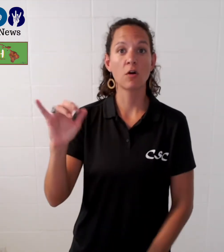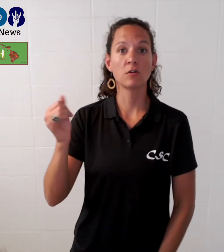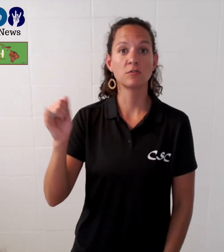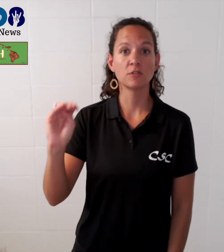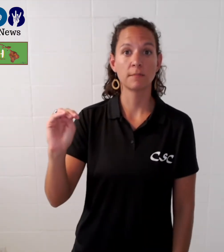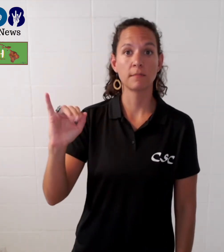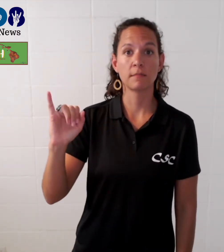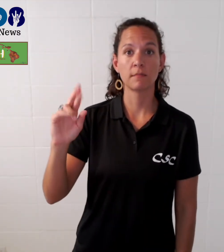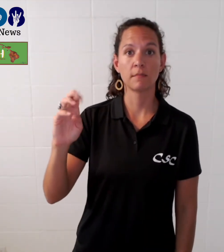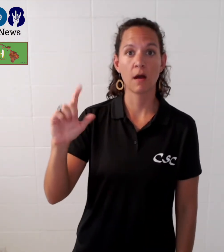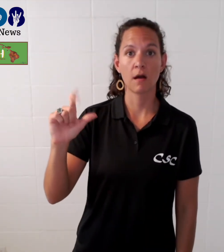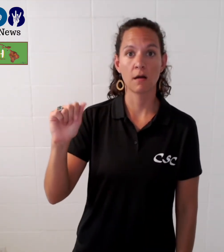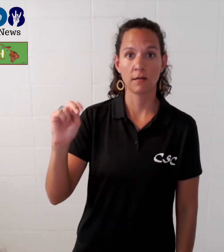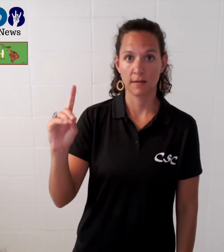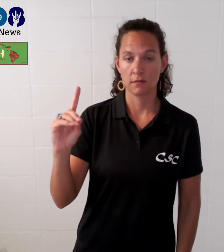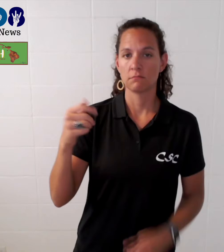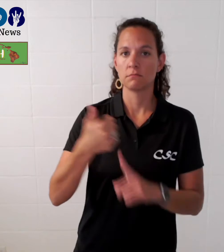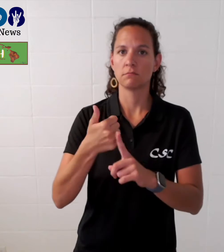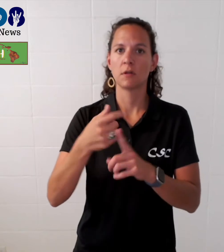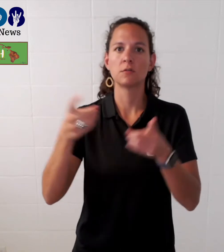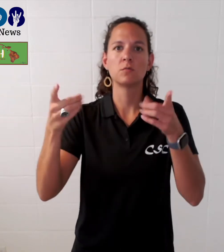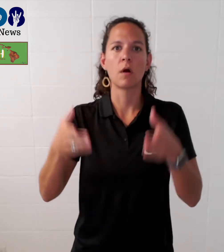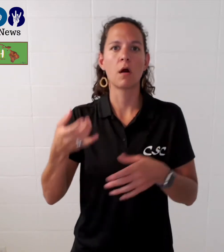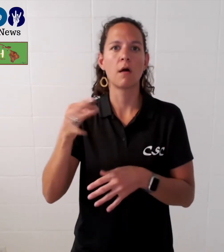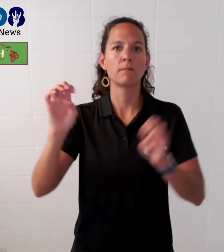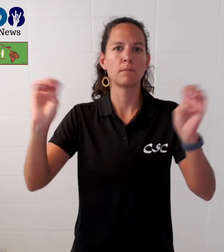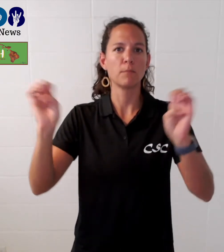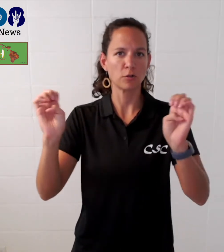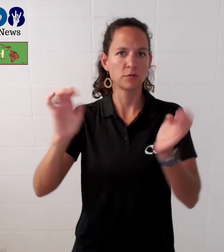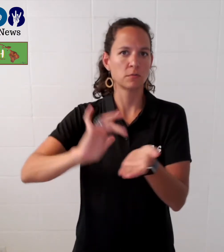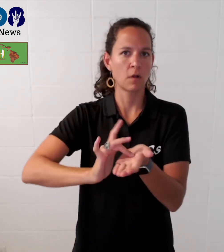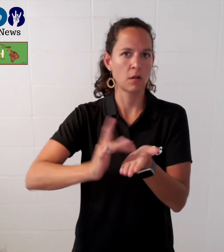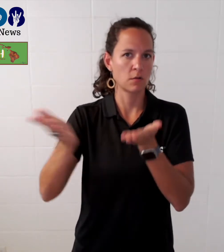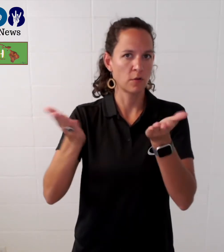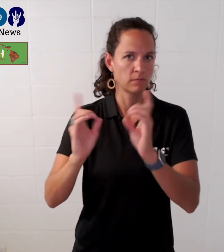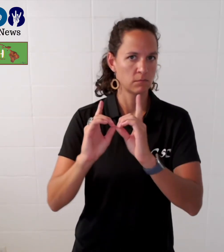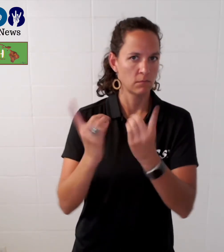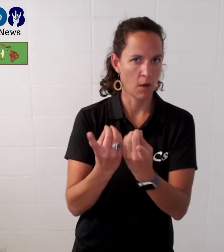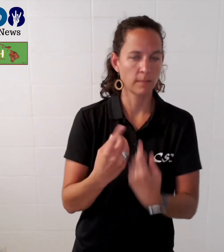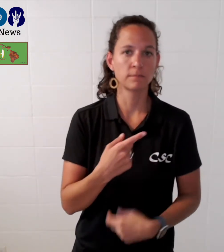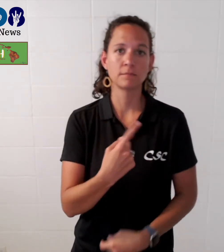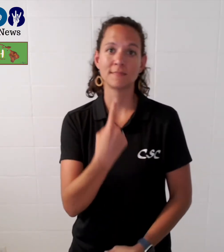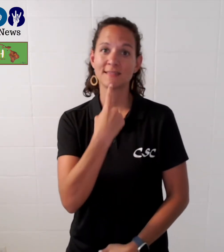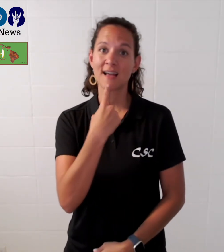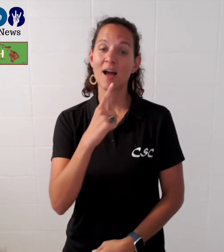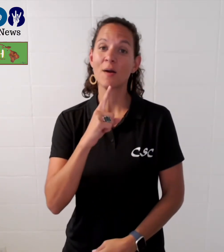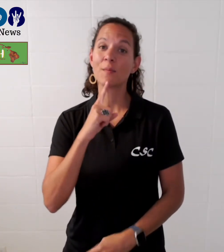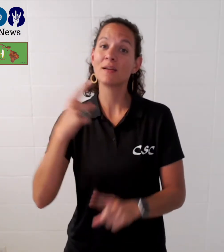Dr. Jim Ireland, director of the Emergency Medical Service Department, said that